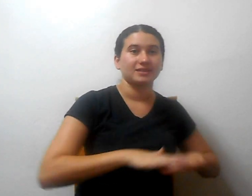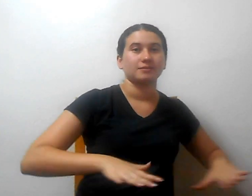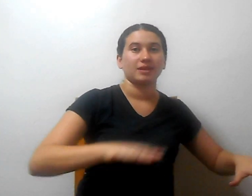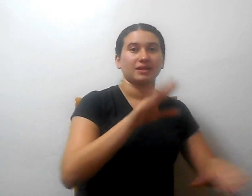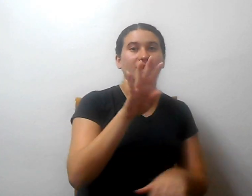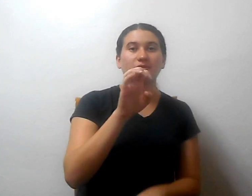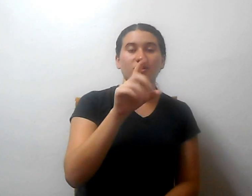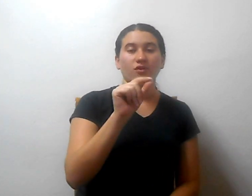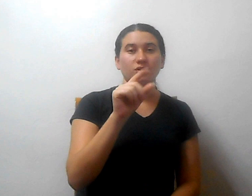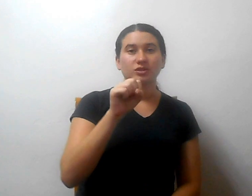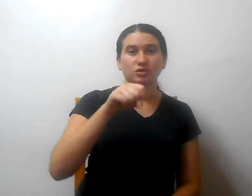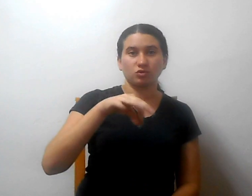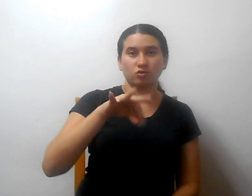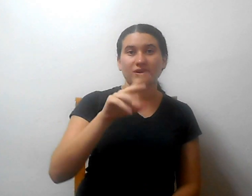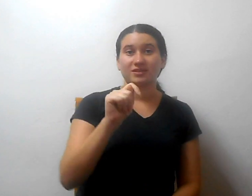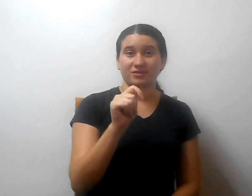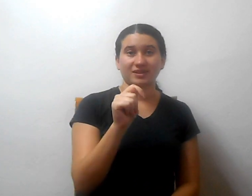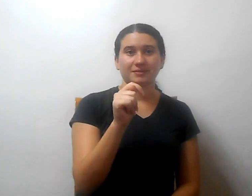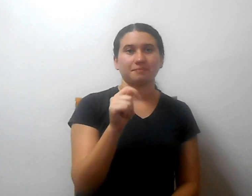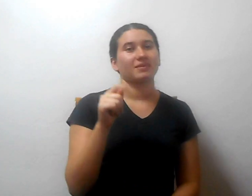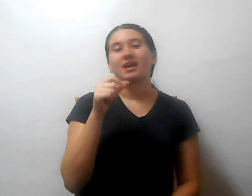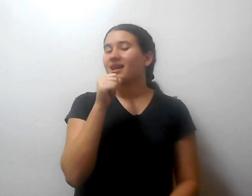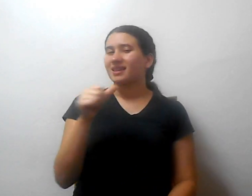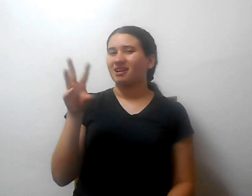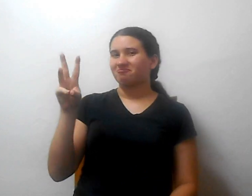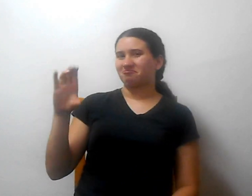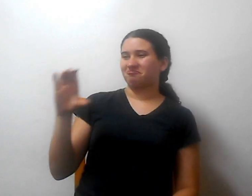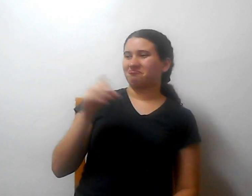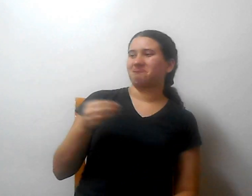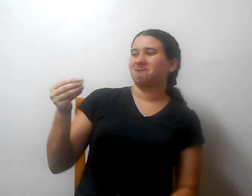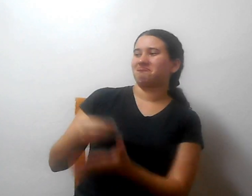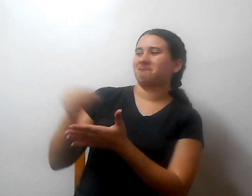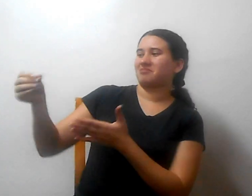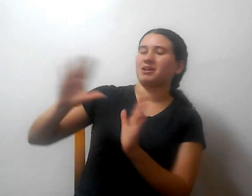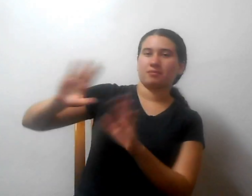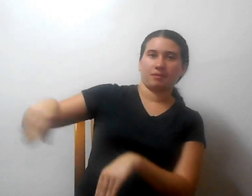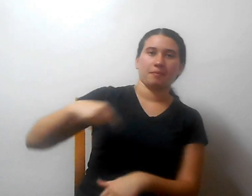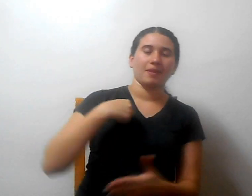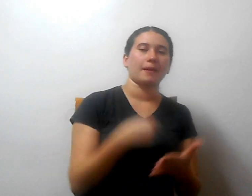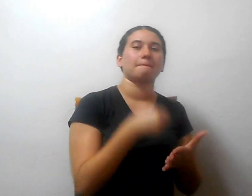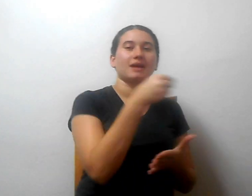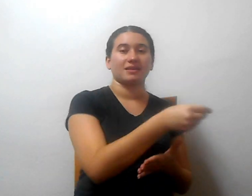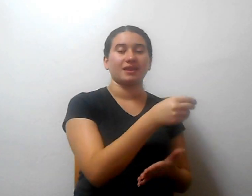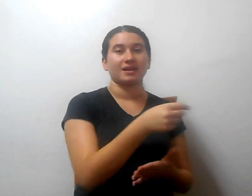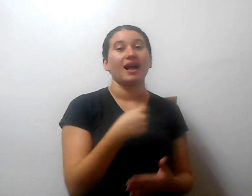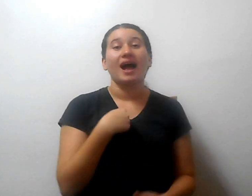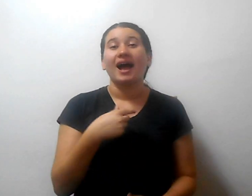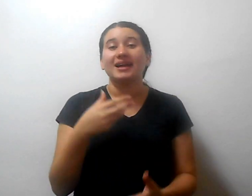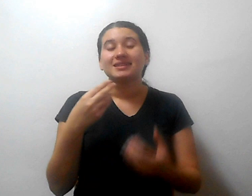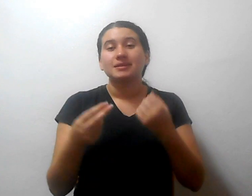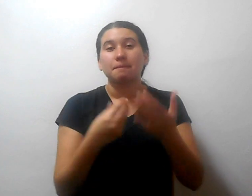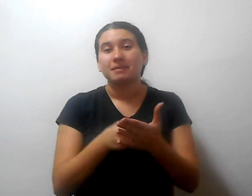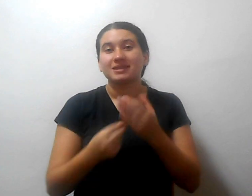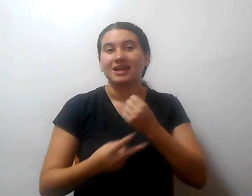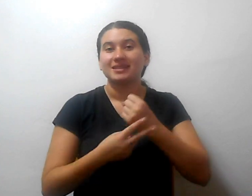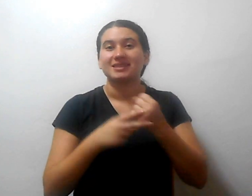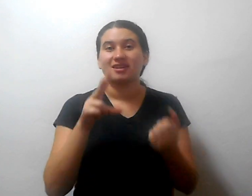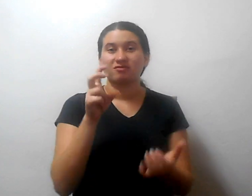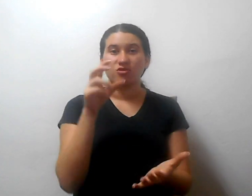600, immediately I'm saving 200 grand. Smaller space is going to make for smaller utilities, save